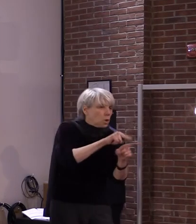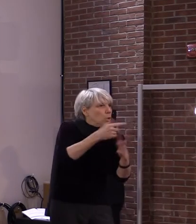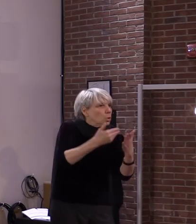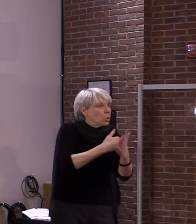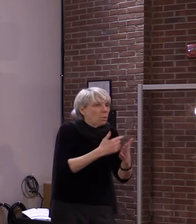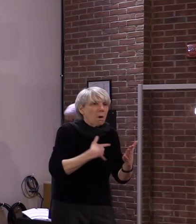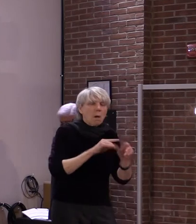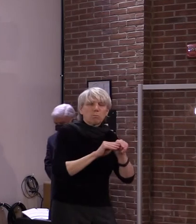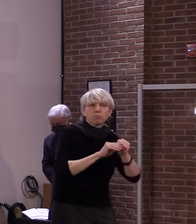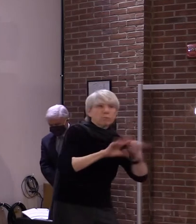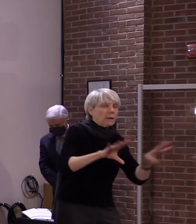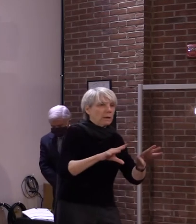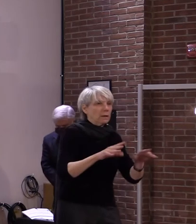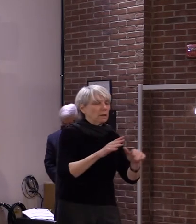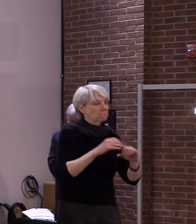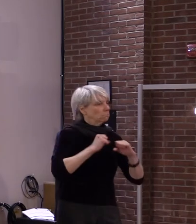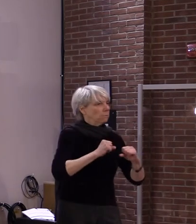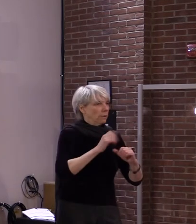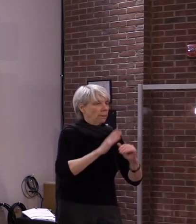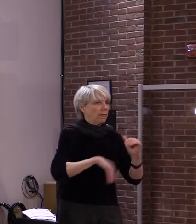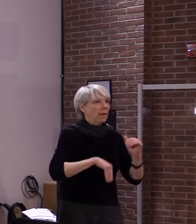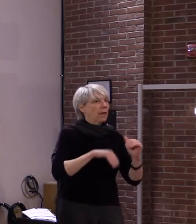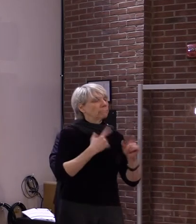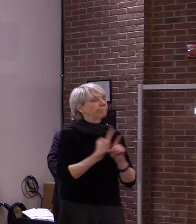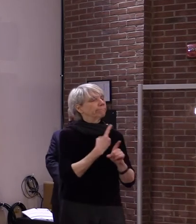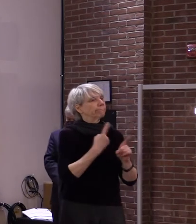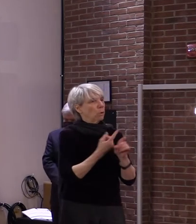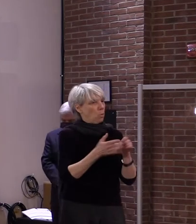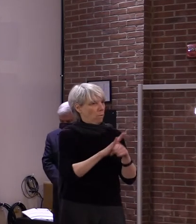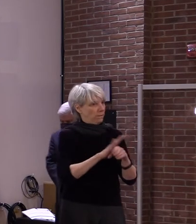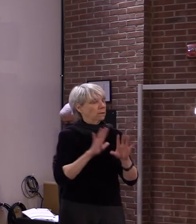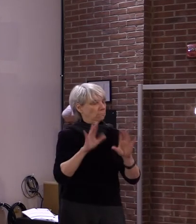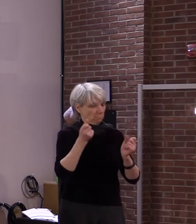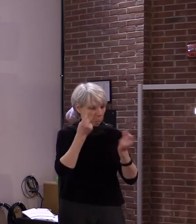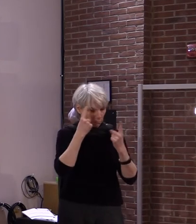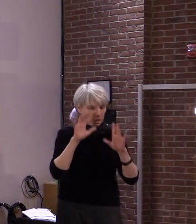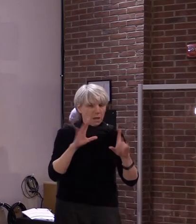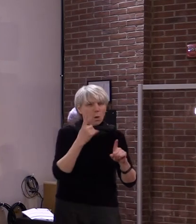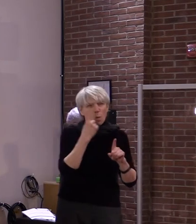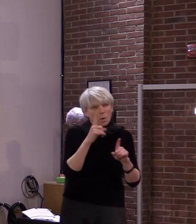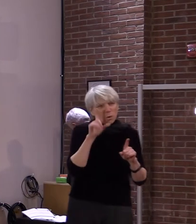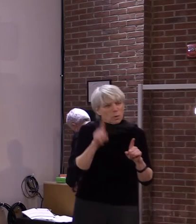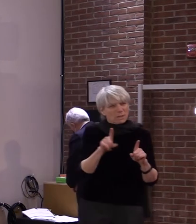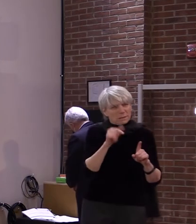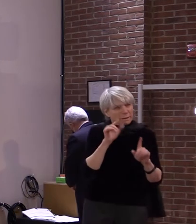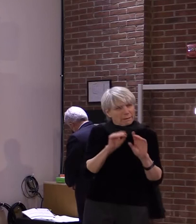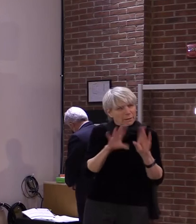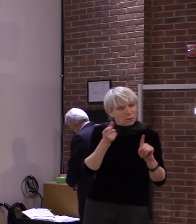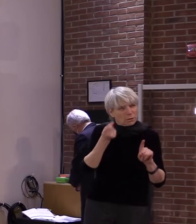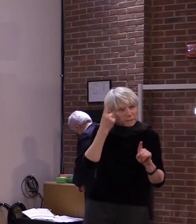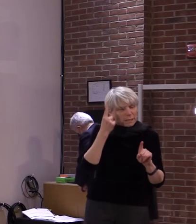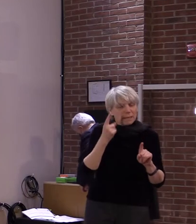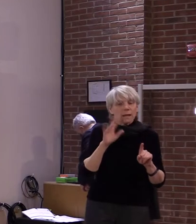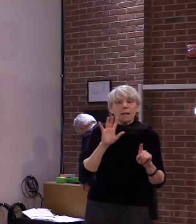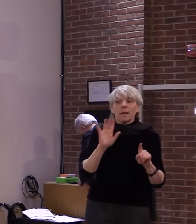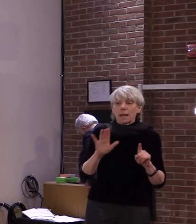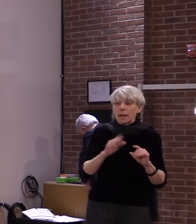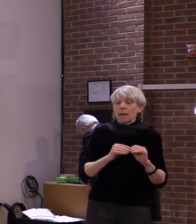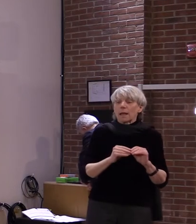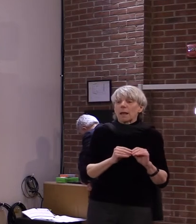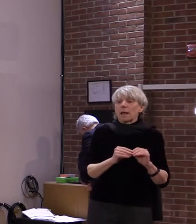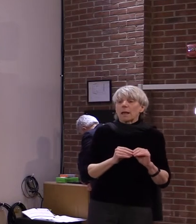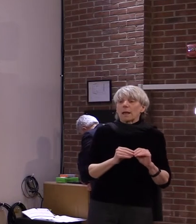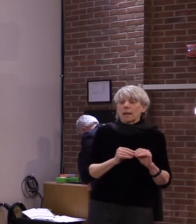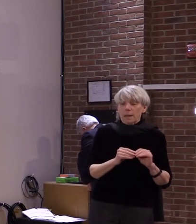much uh on the web is the is the the direct question not of transmissibility but the question of the extent to which the